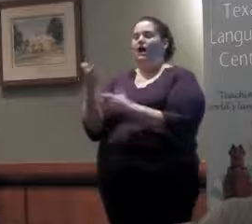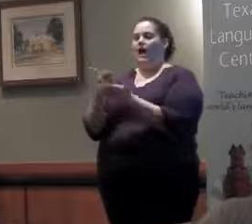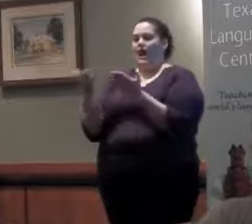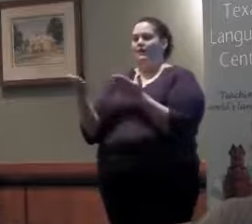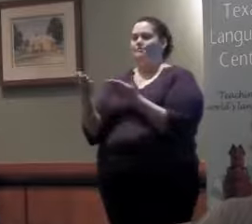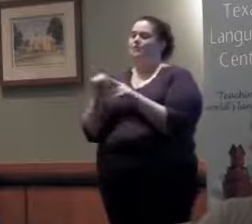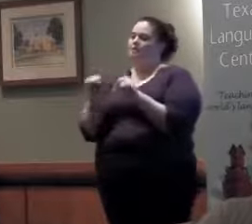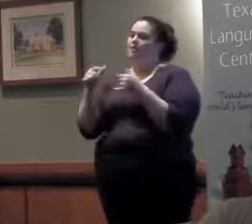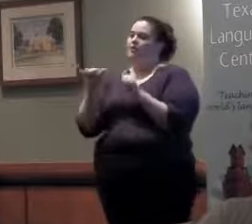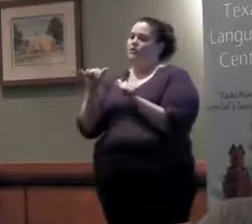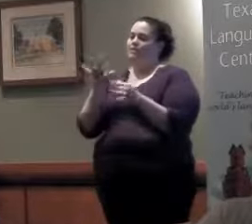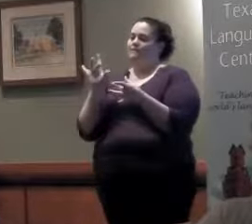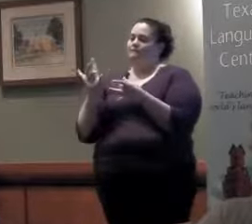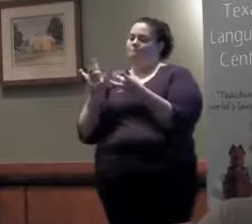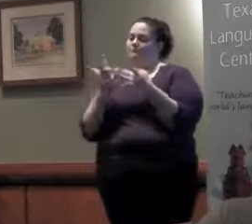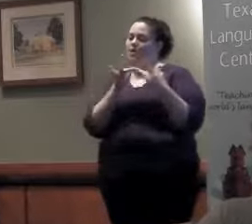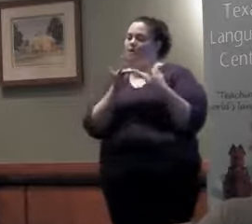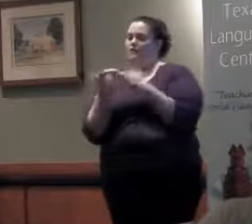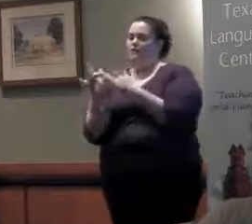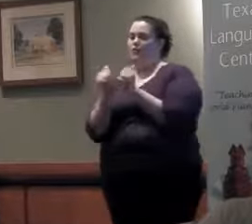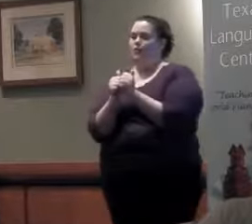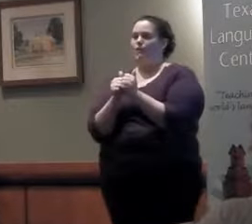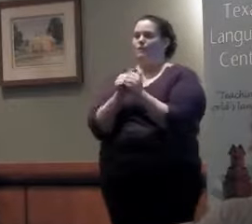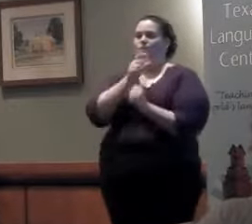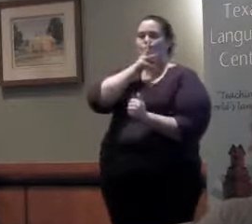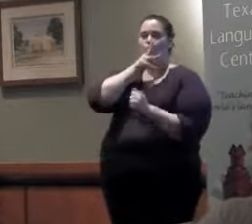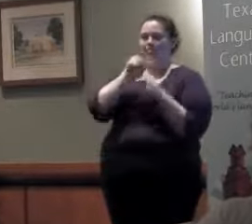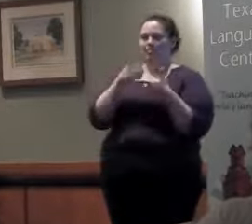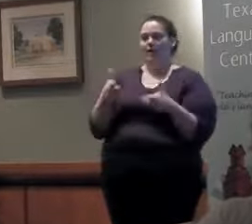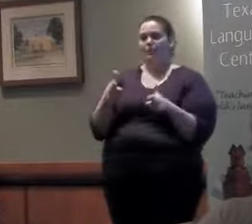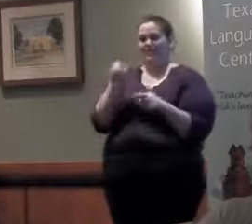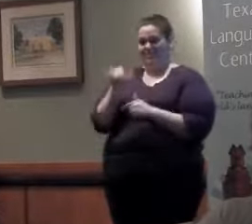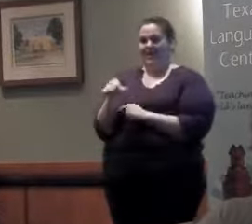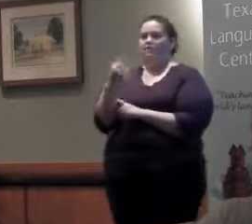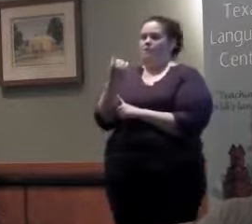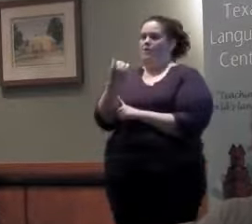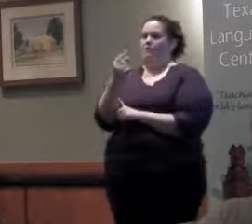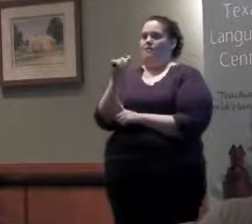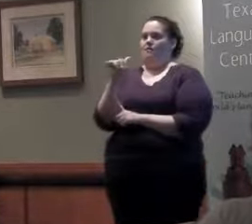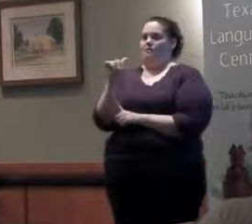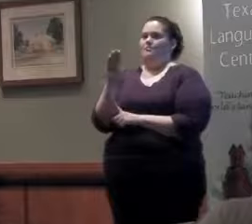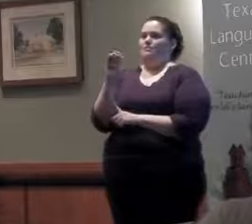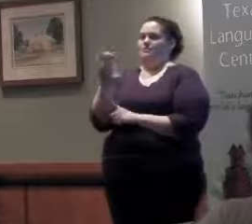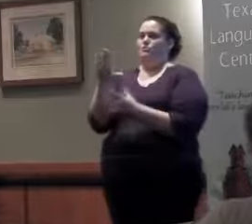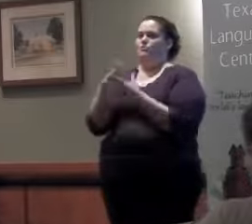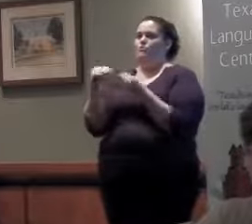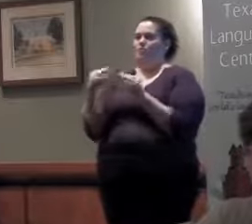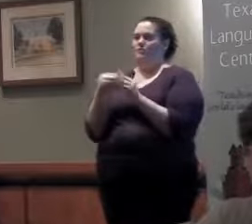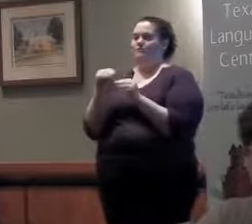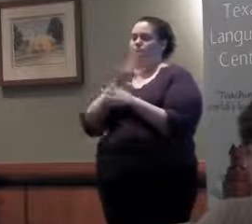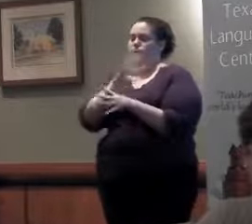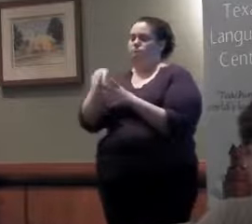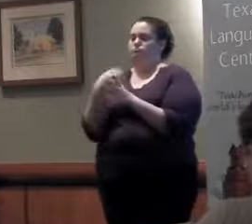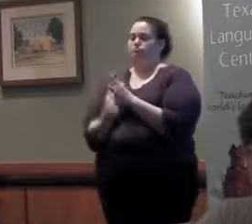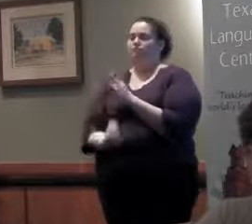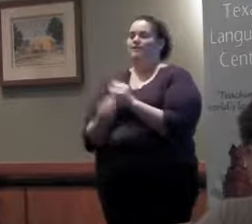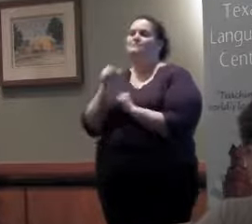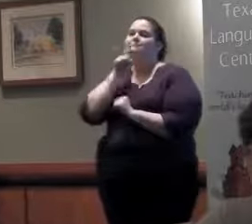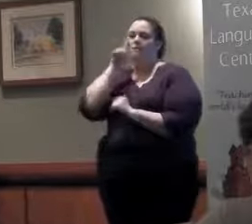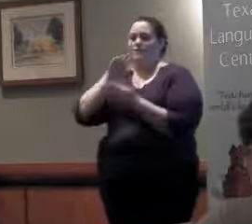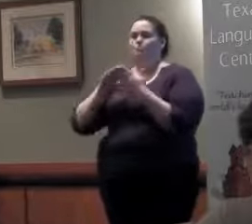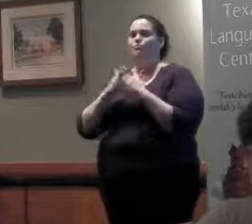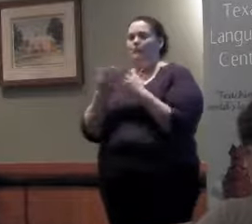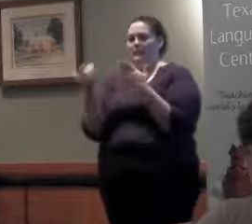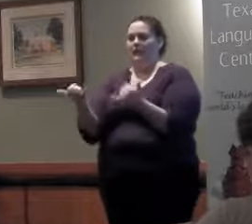them. And it's made its way into the culture in a very significant way. And of course, performance art, right? Poetry